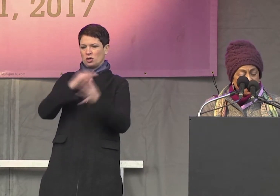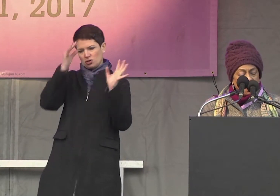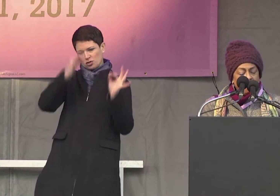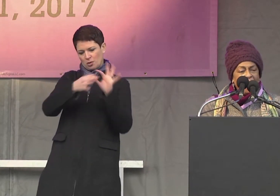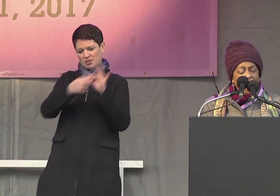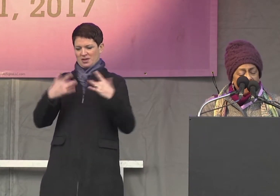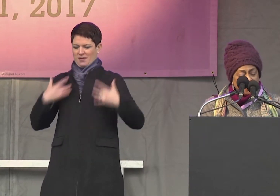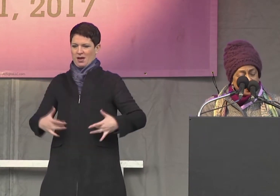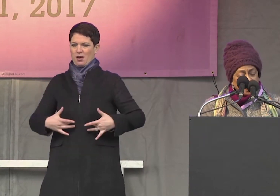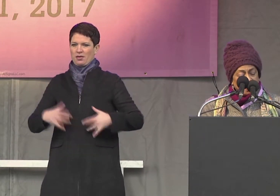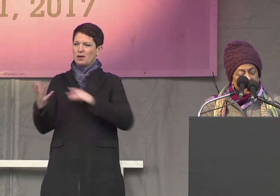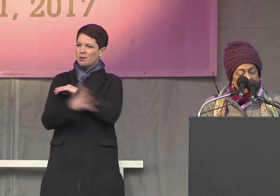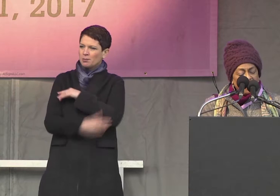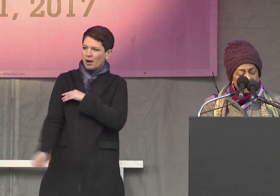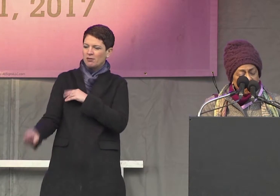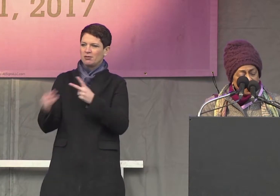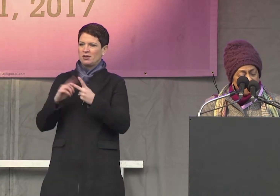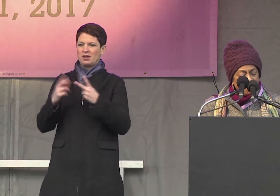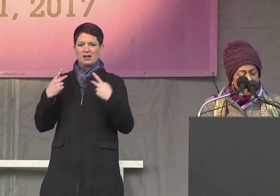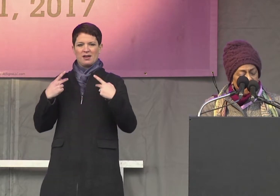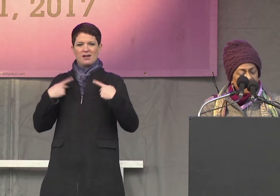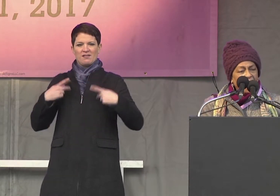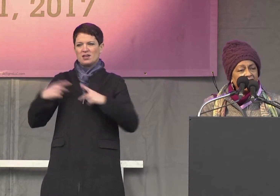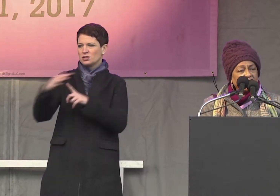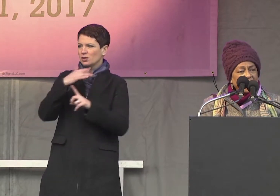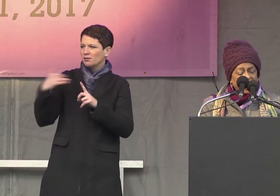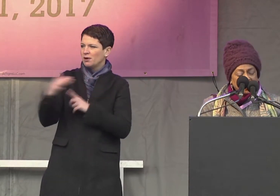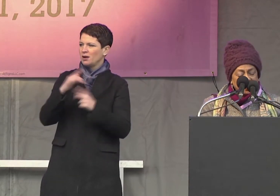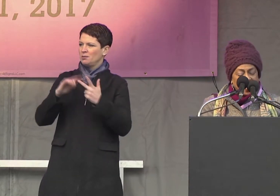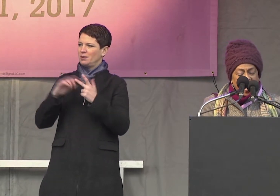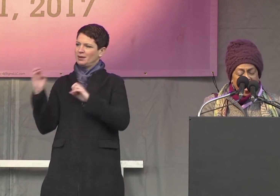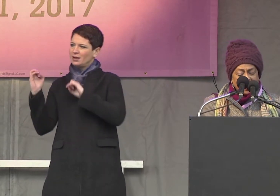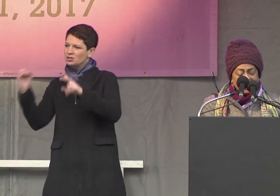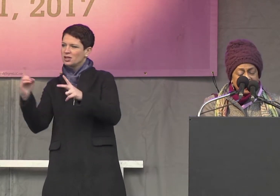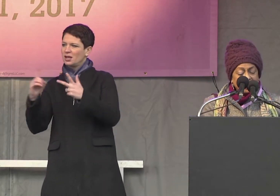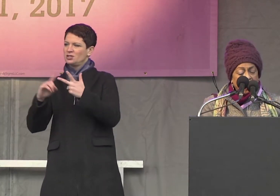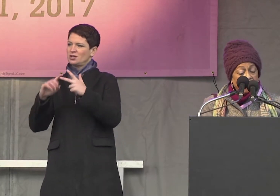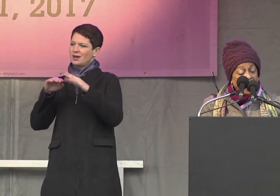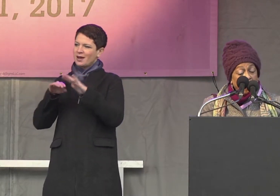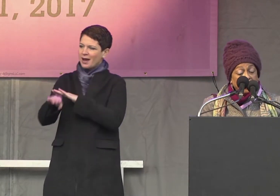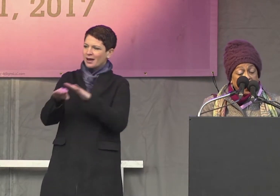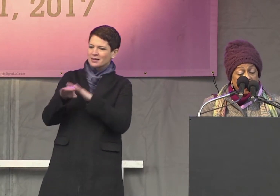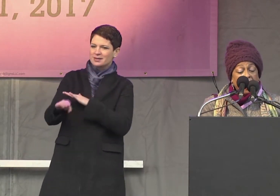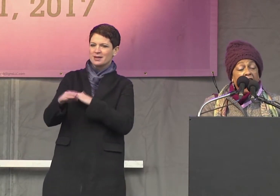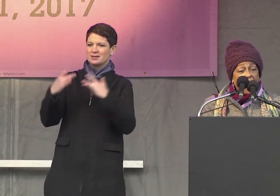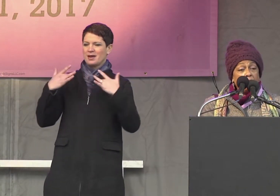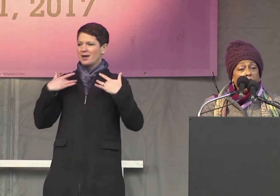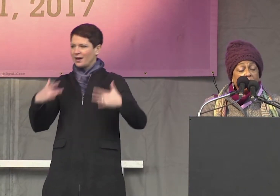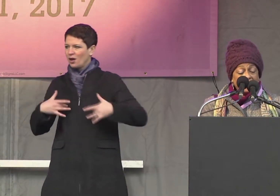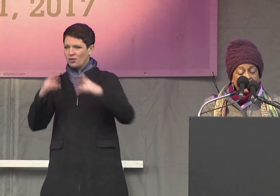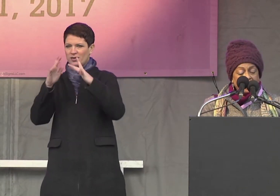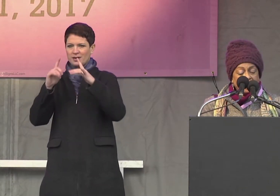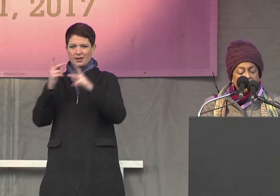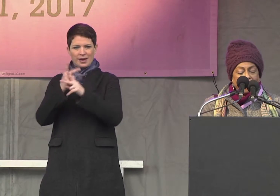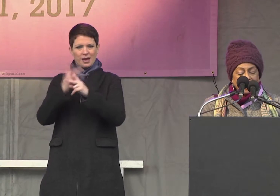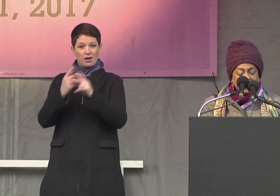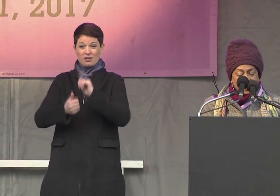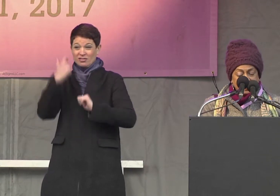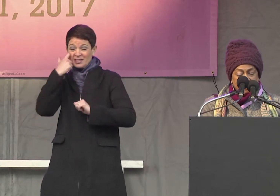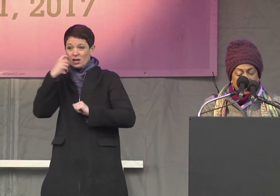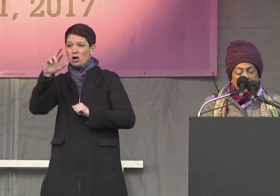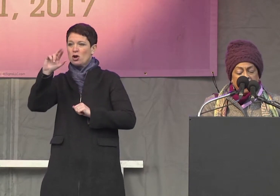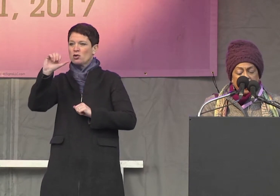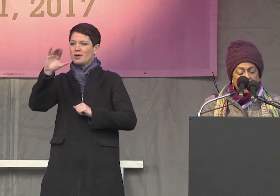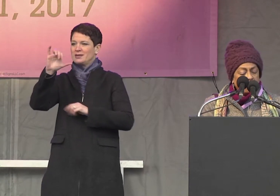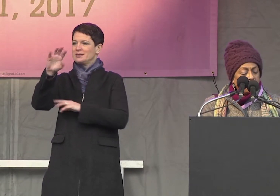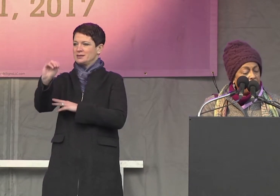health: poverty, physical environment, education, access of health care, and more recently,